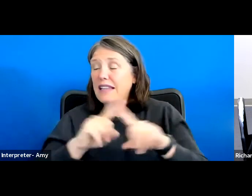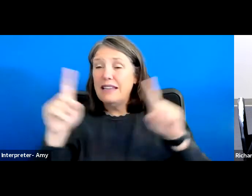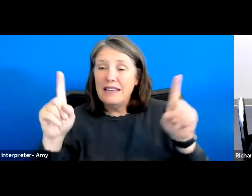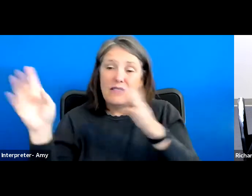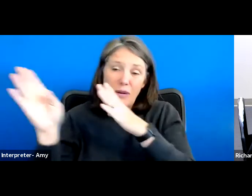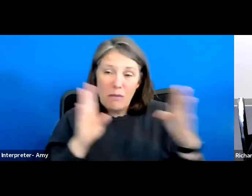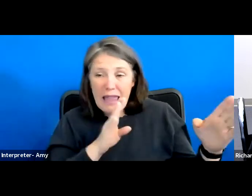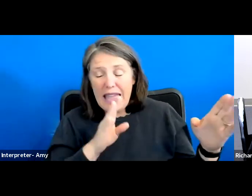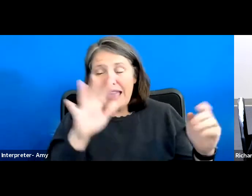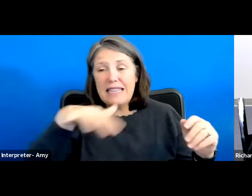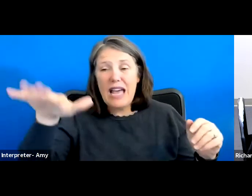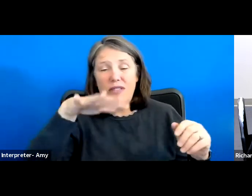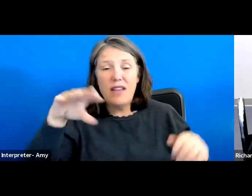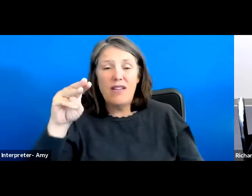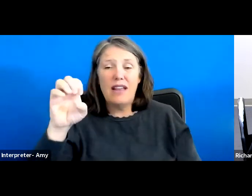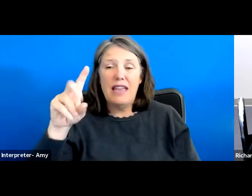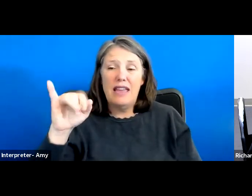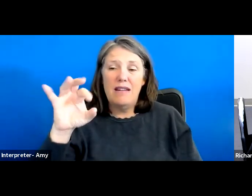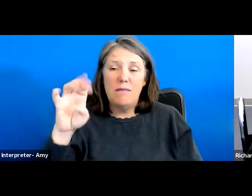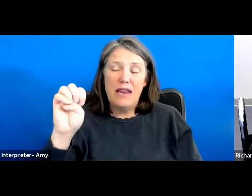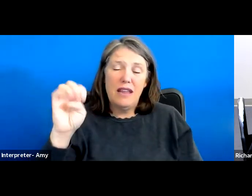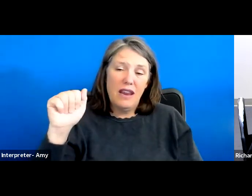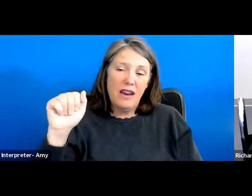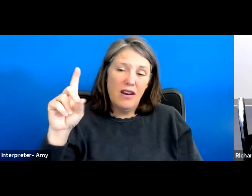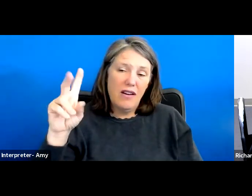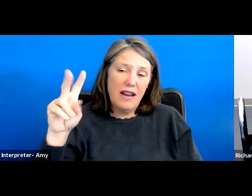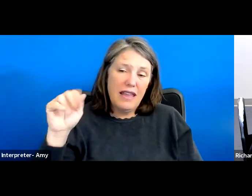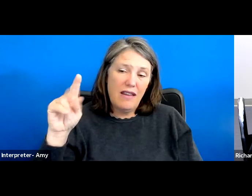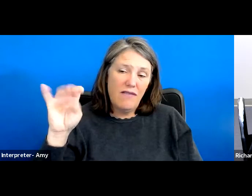plans out there, and Medicare Advantage plans are not